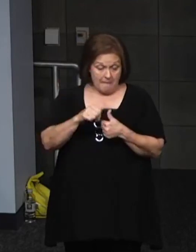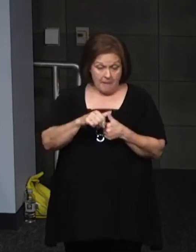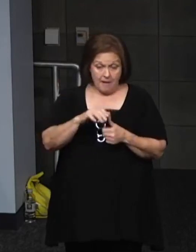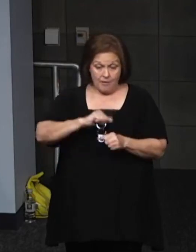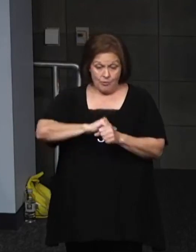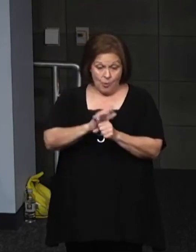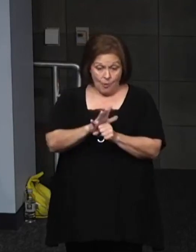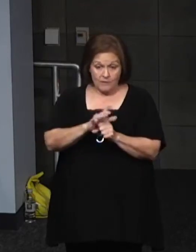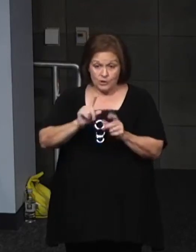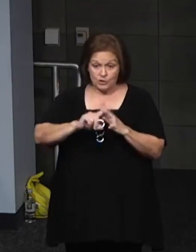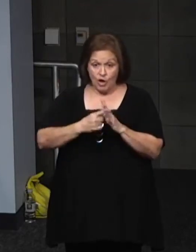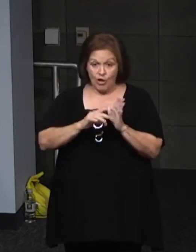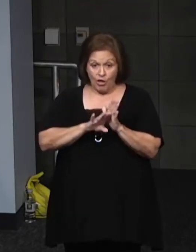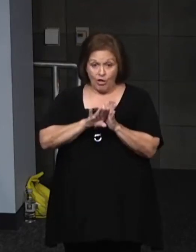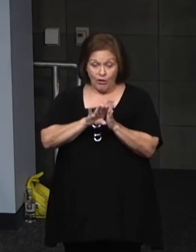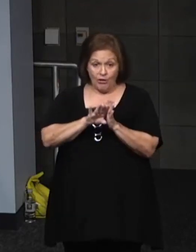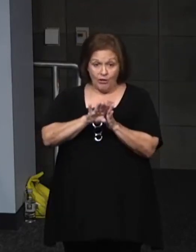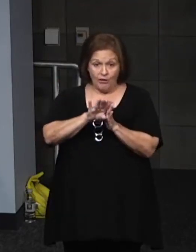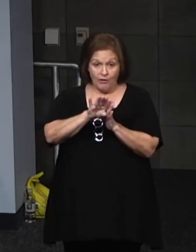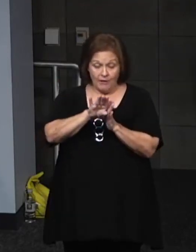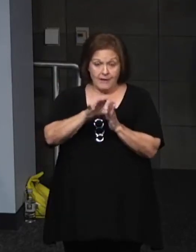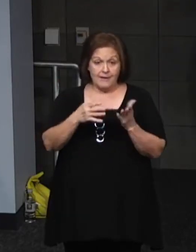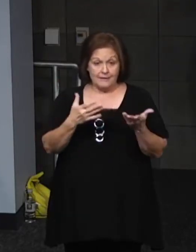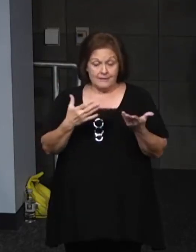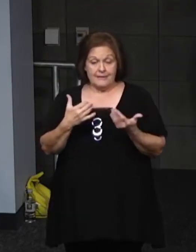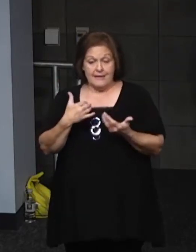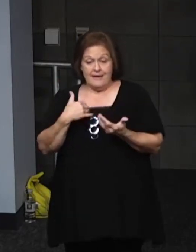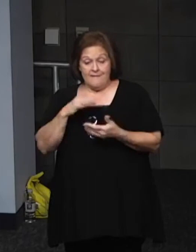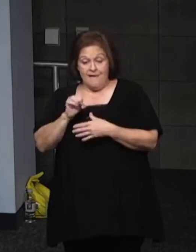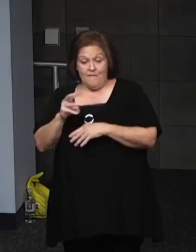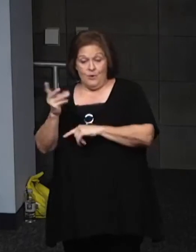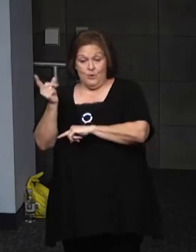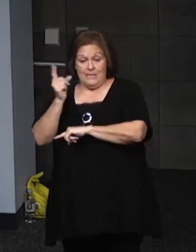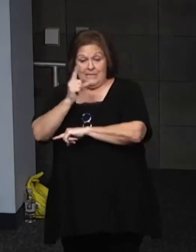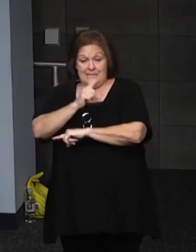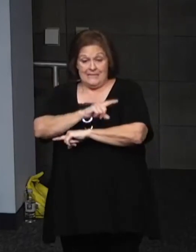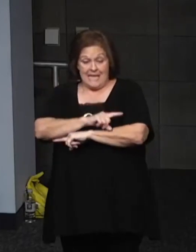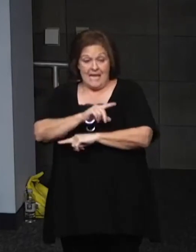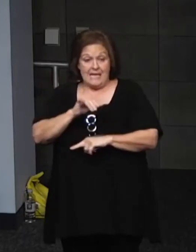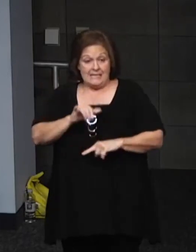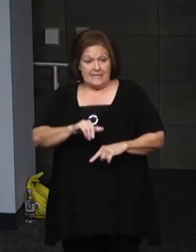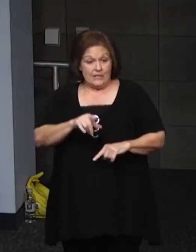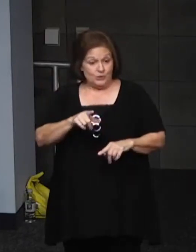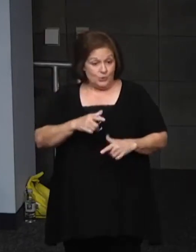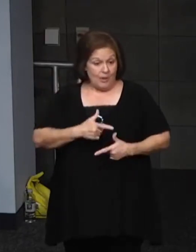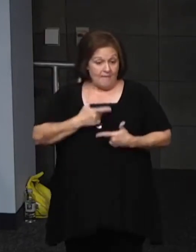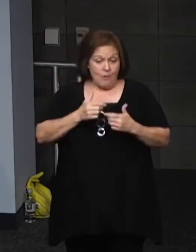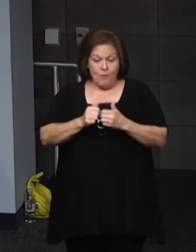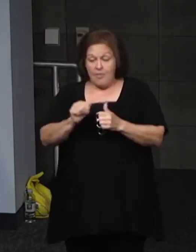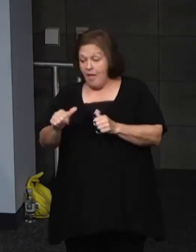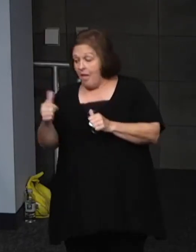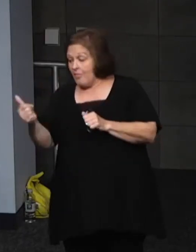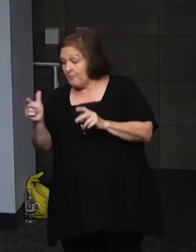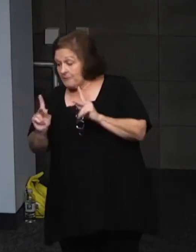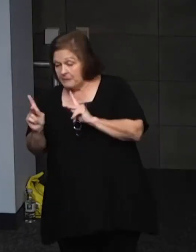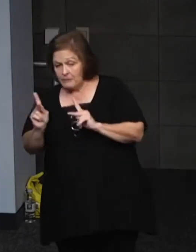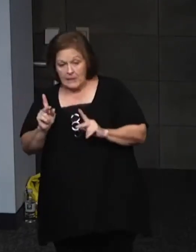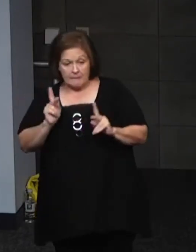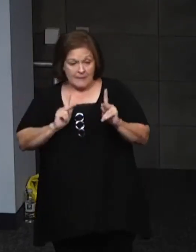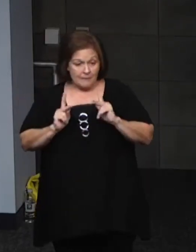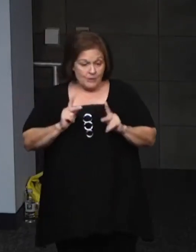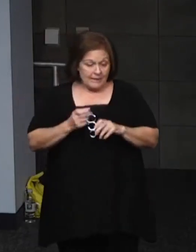hurricane hit. And while we've had a few days, probably a few days that you've been living with other people, people